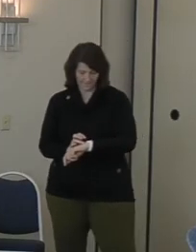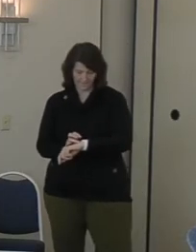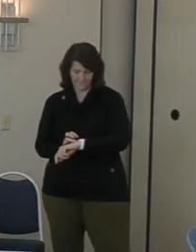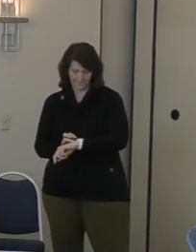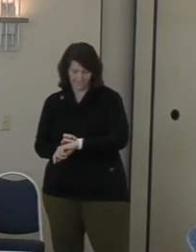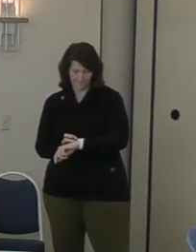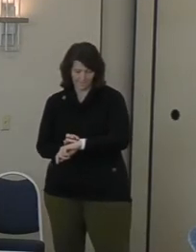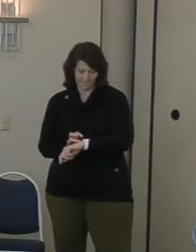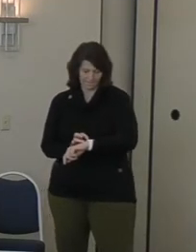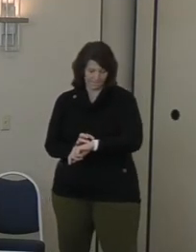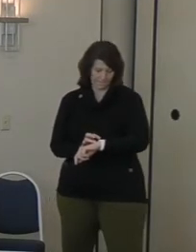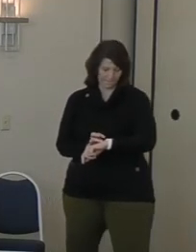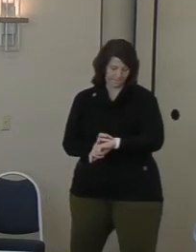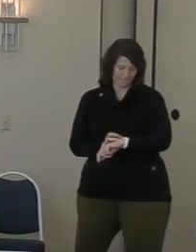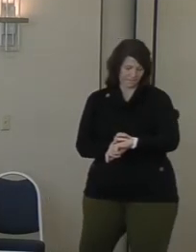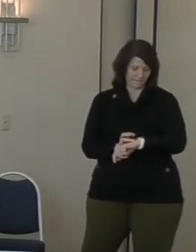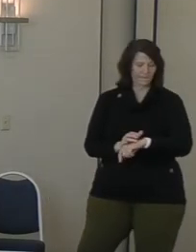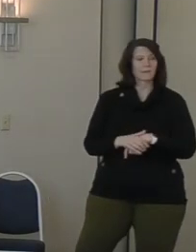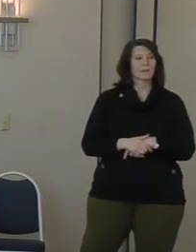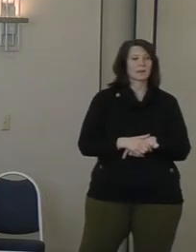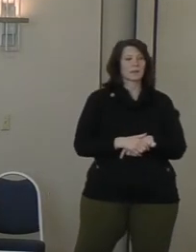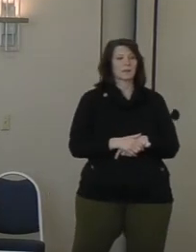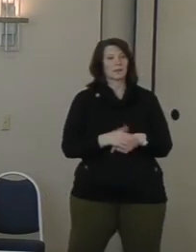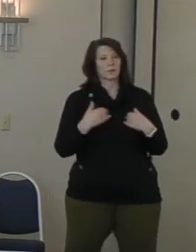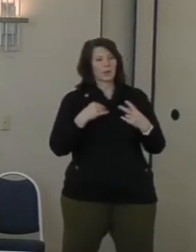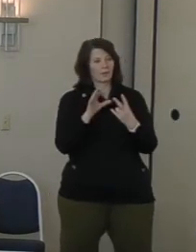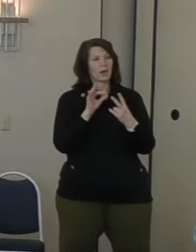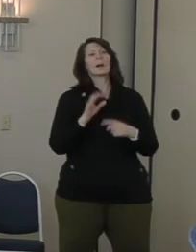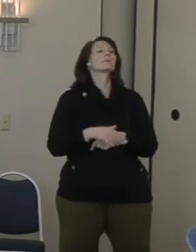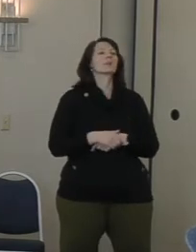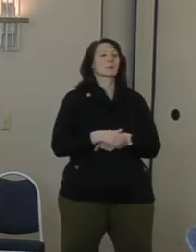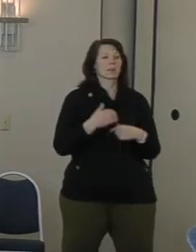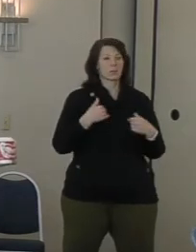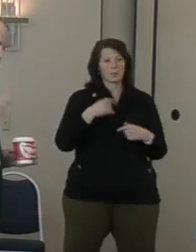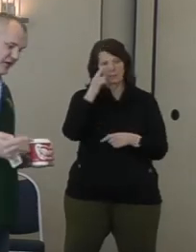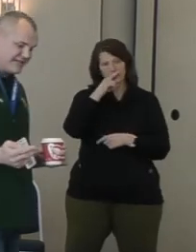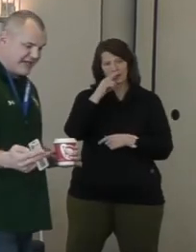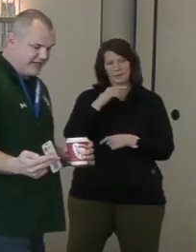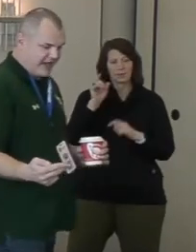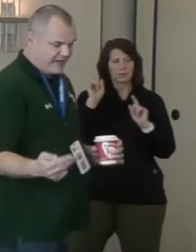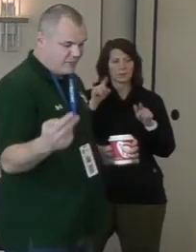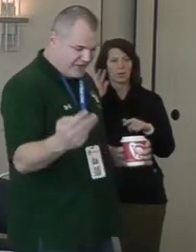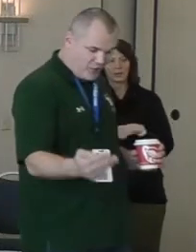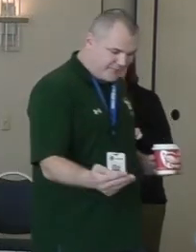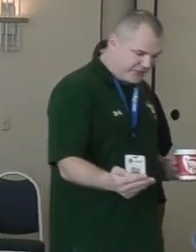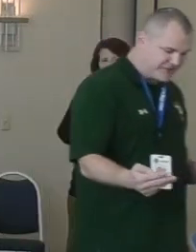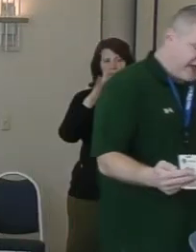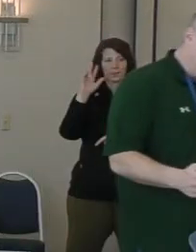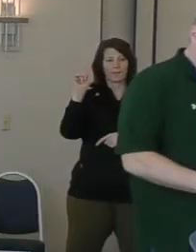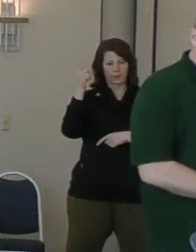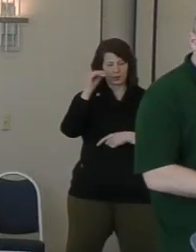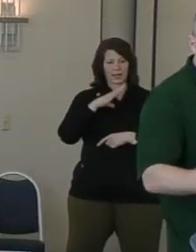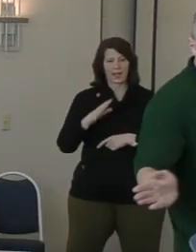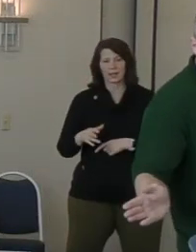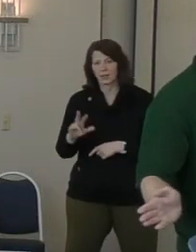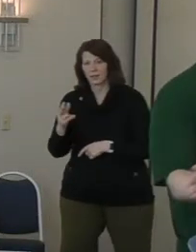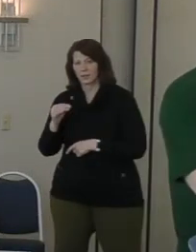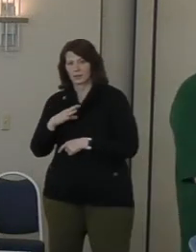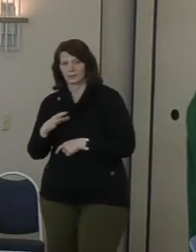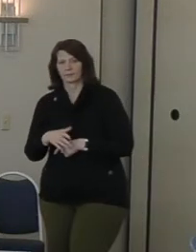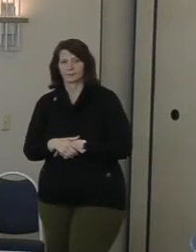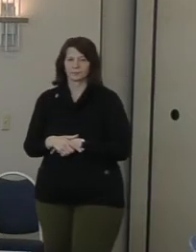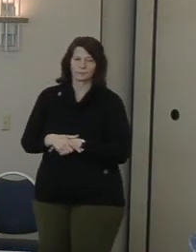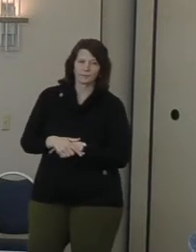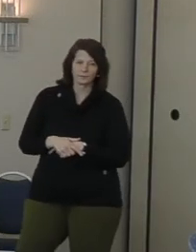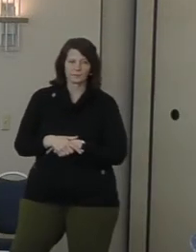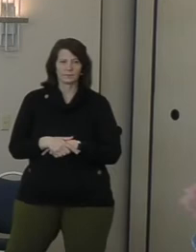So, kind of to recap, right? We have all kinds of options here. We have dummy lines. We go to the second guy. We go to the first guy. The third guy can go in, the